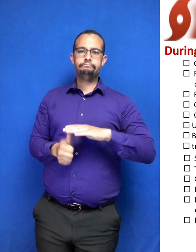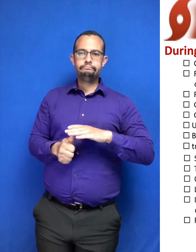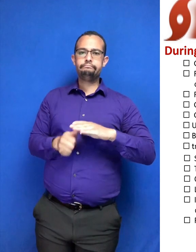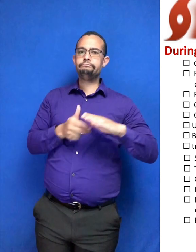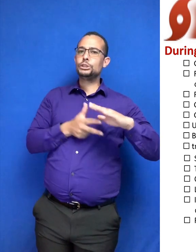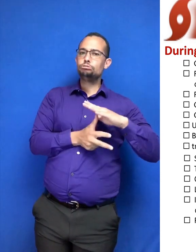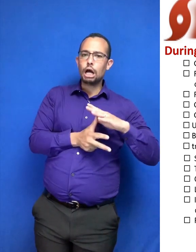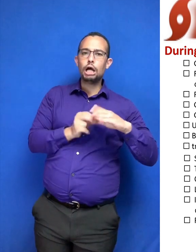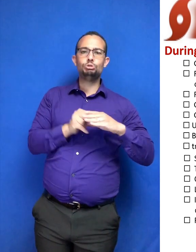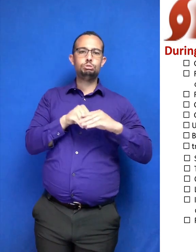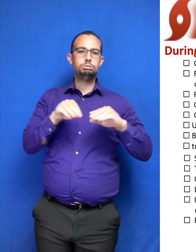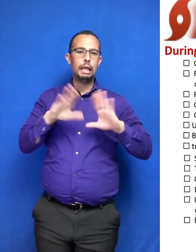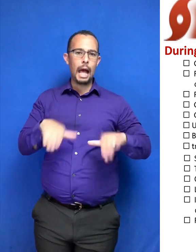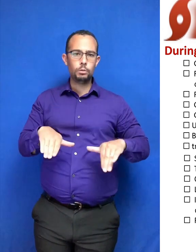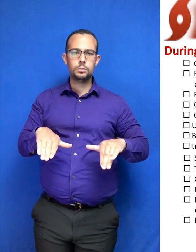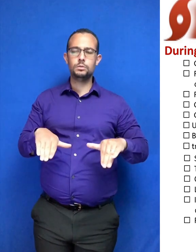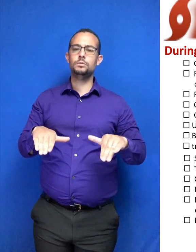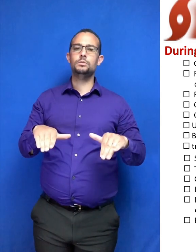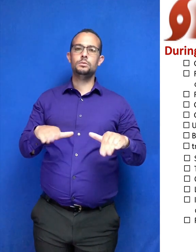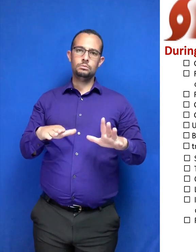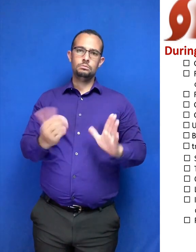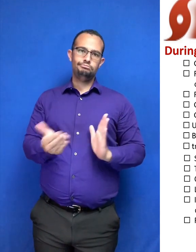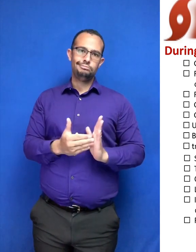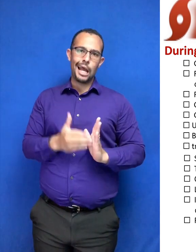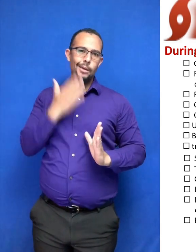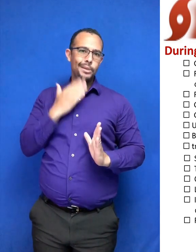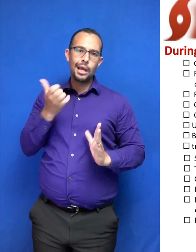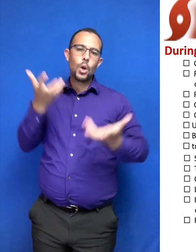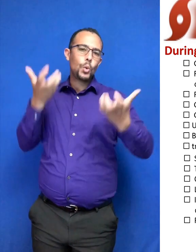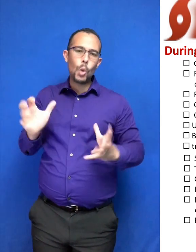hanging plants, anything that the wind can pick up. You want to bring it all in.